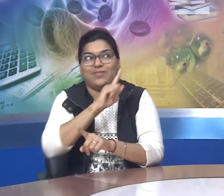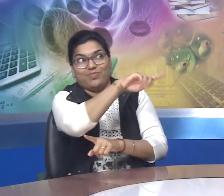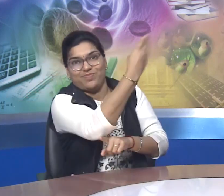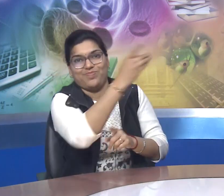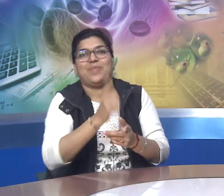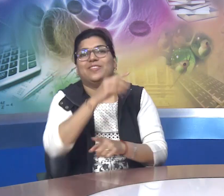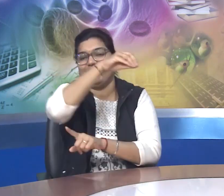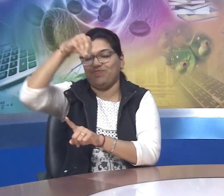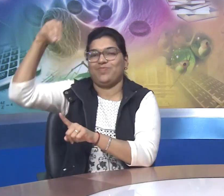in it.